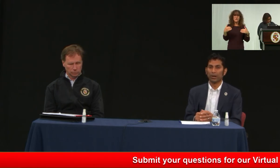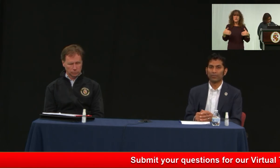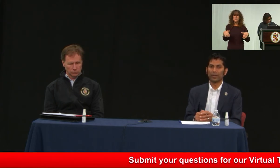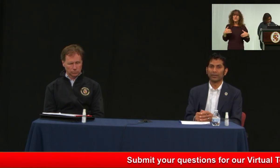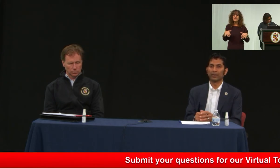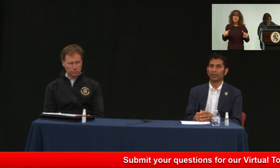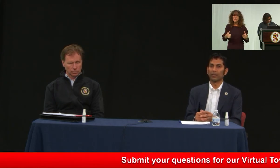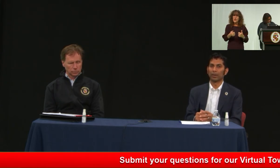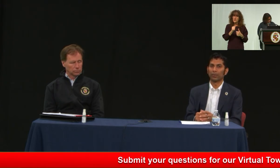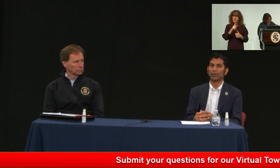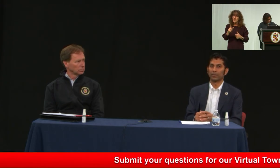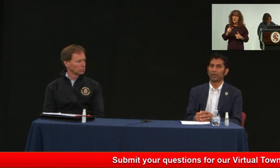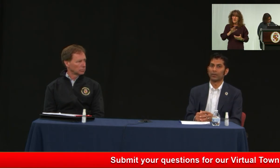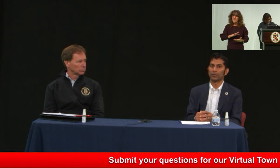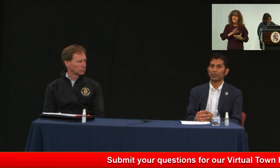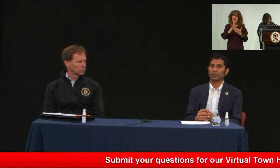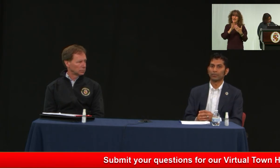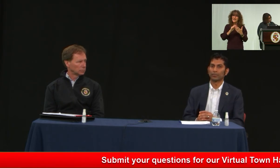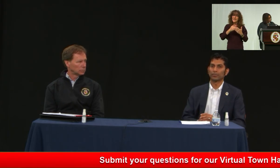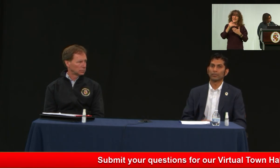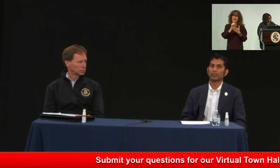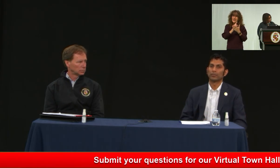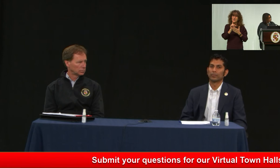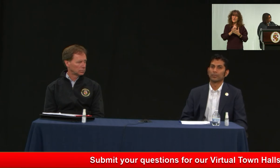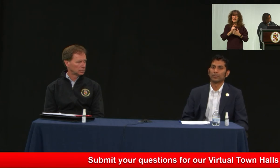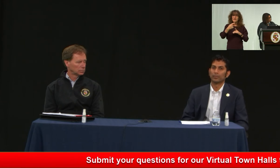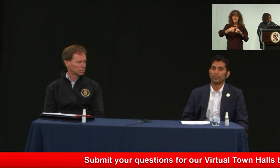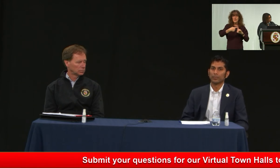challenge that we all face in the coming weeks and months.